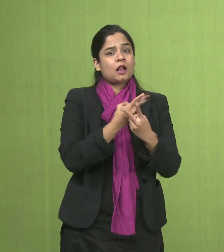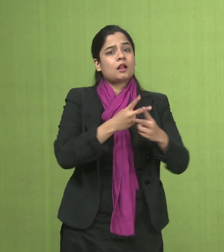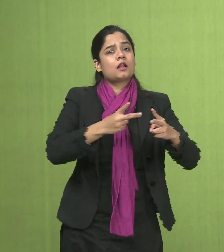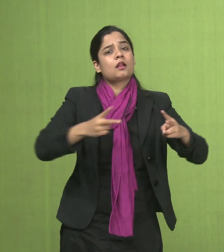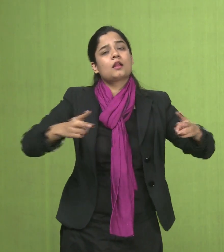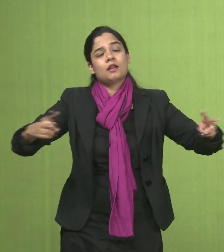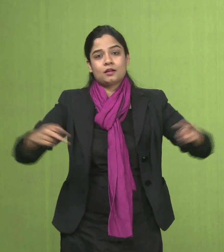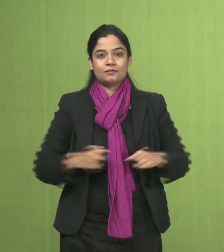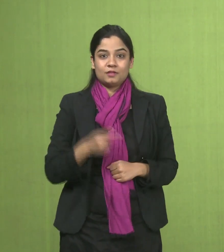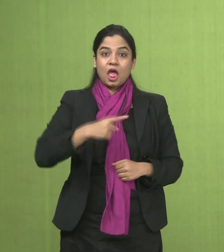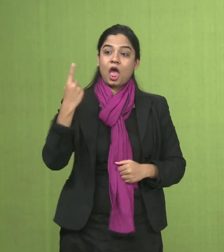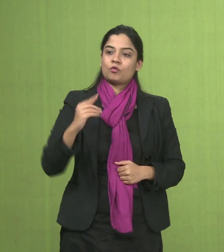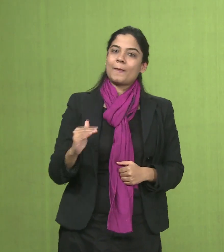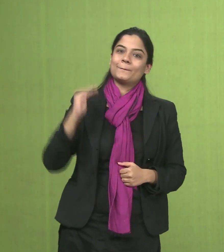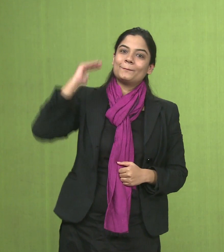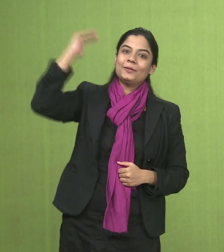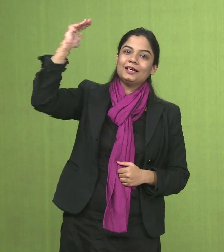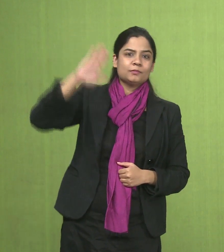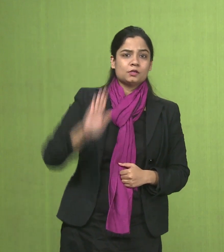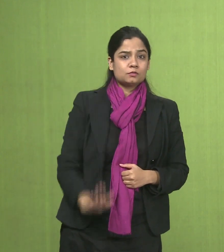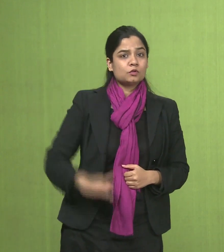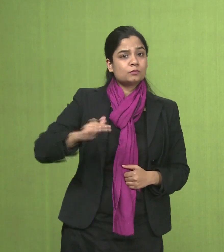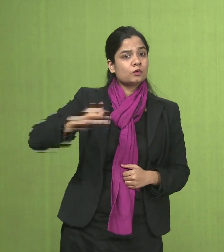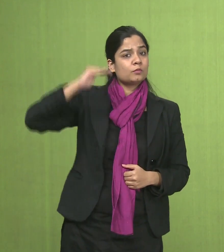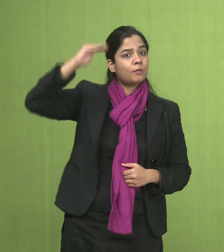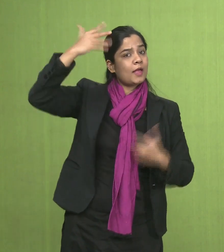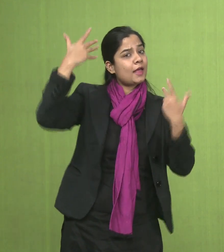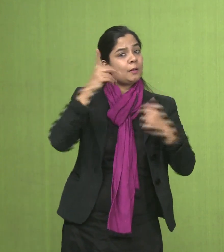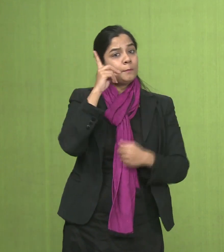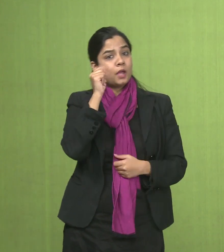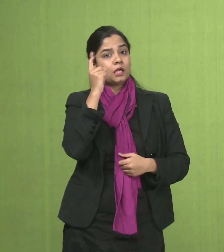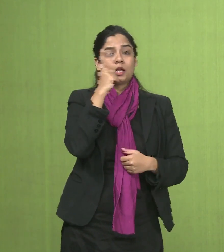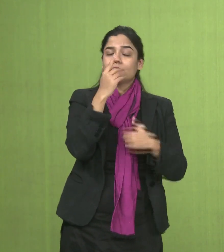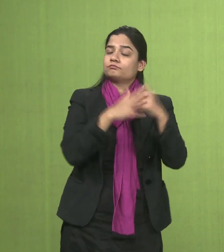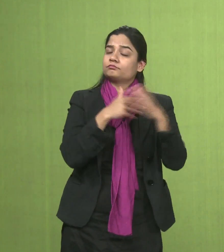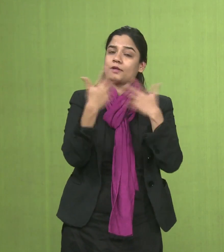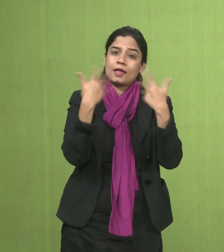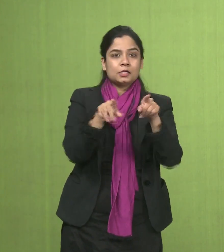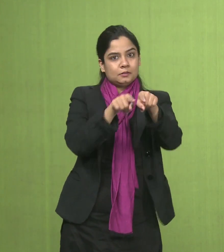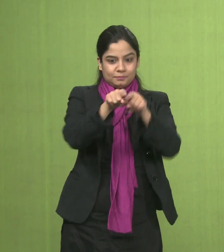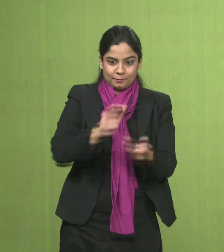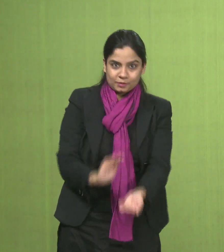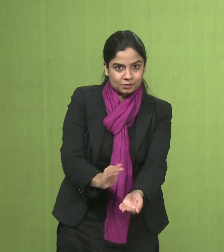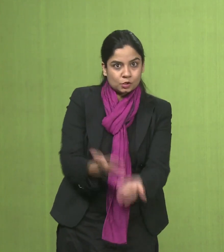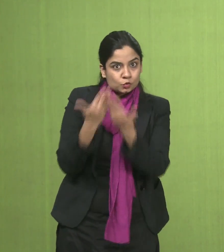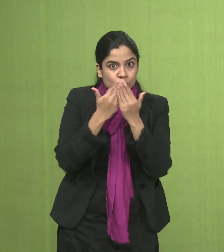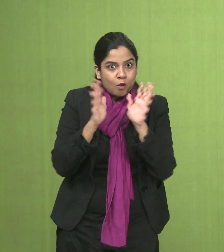all these persons are called consumers. They are of different age, different genders and different background. Even children